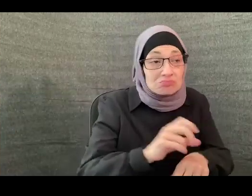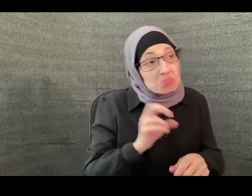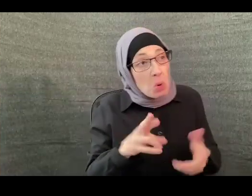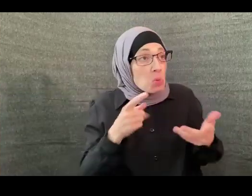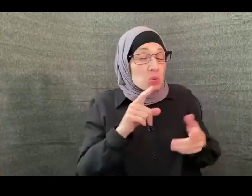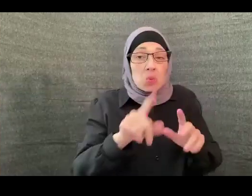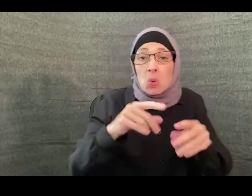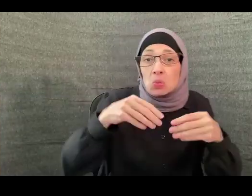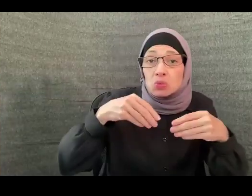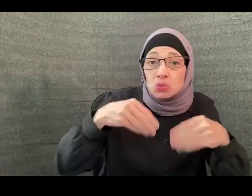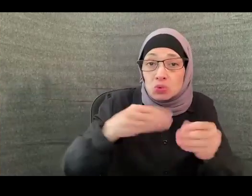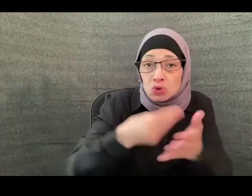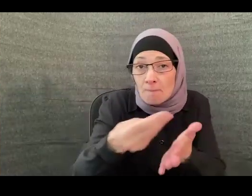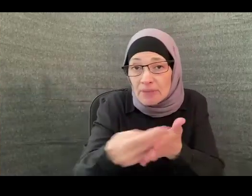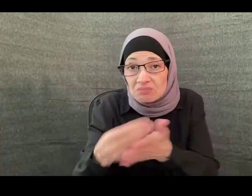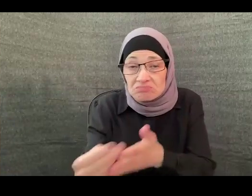who is a Muslim